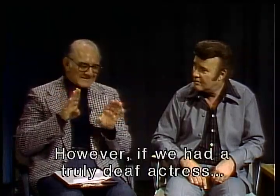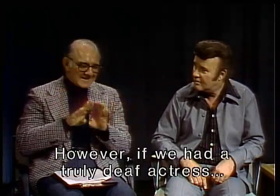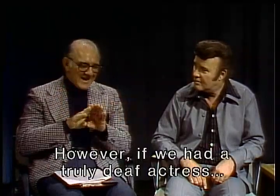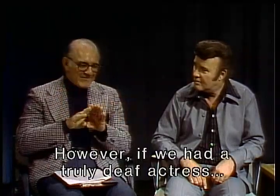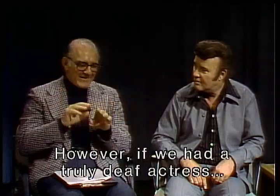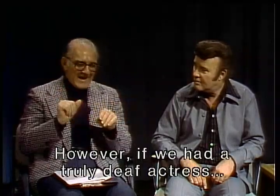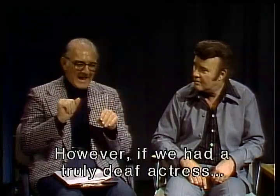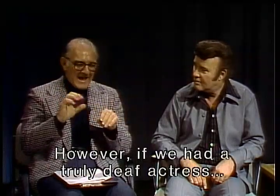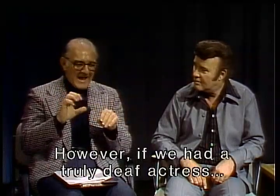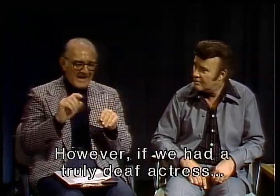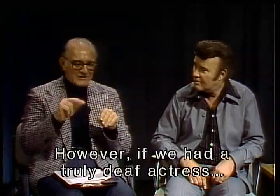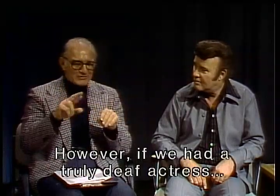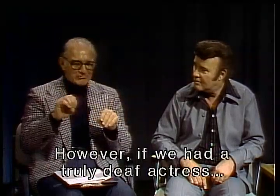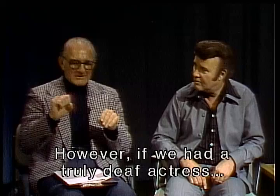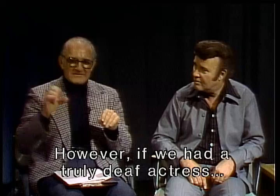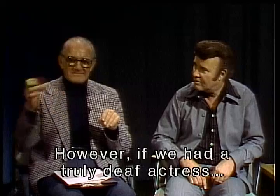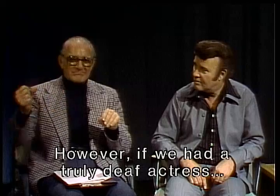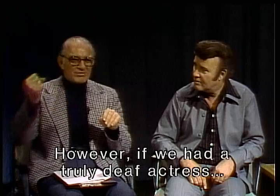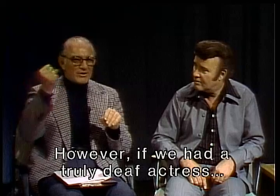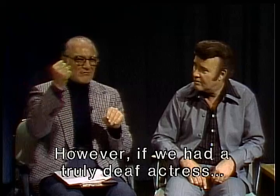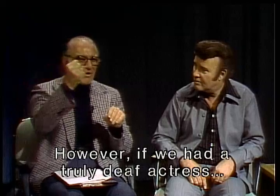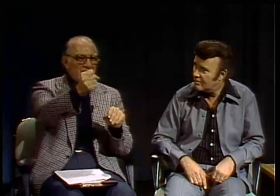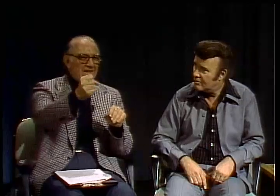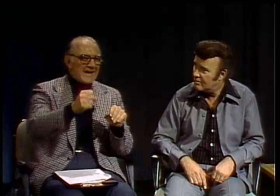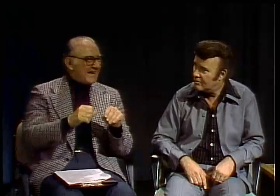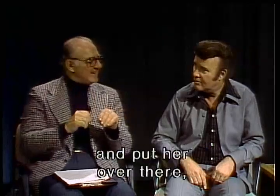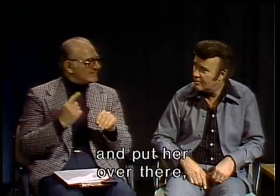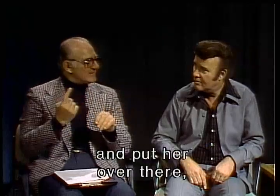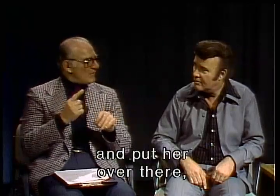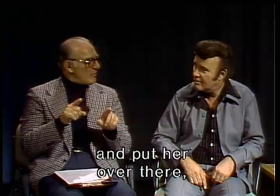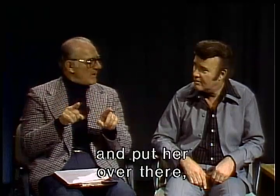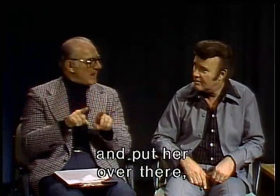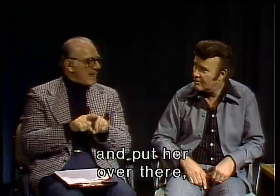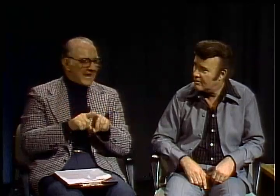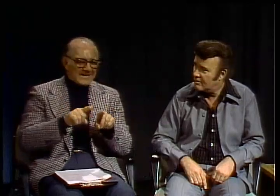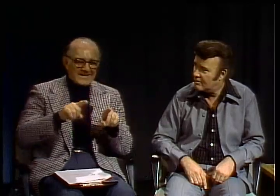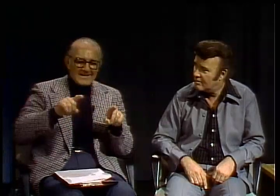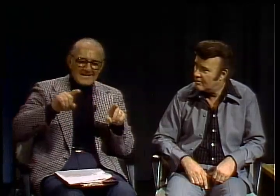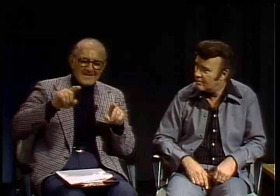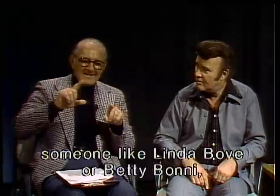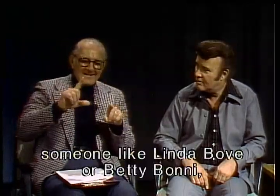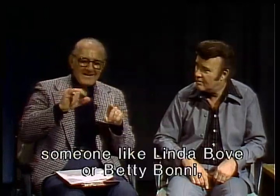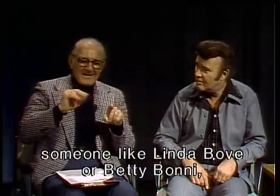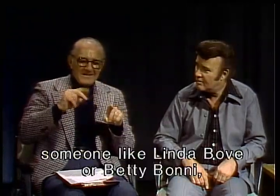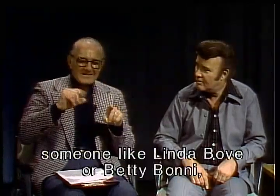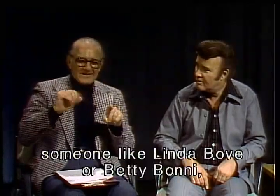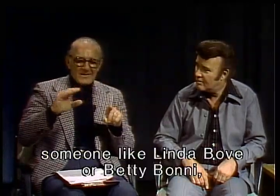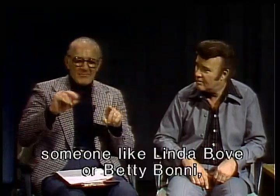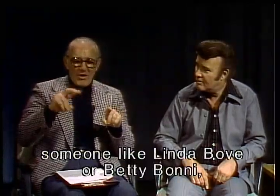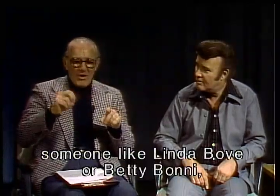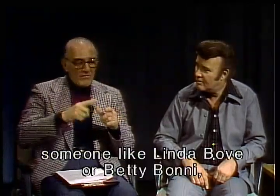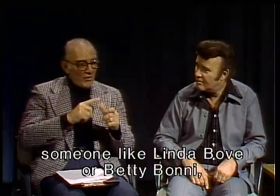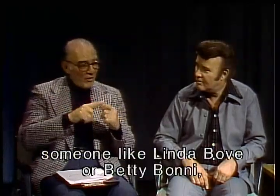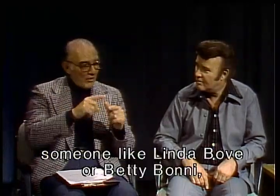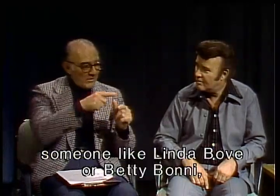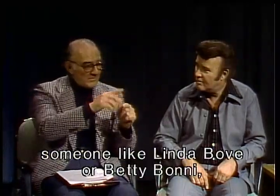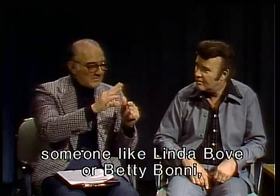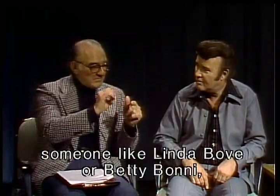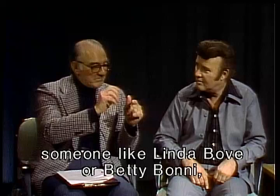deaf actress, put her over there, someone like Linda Bove or